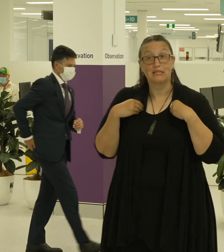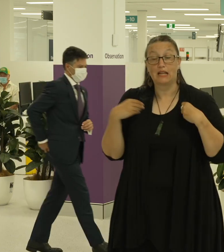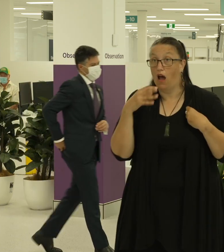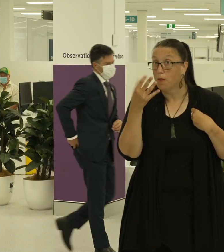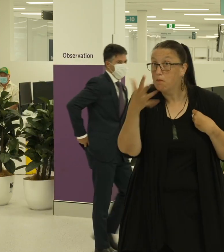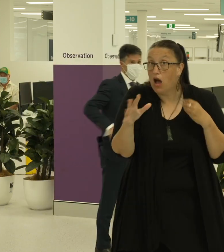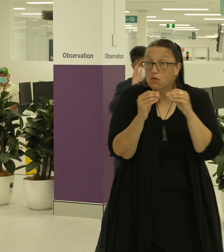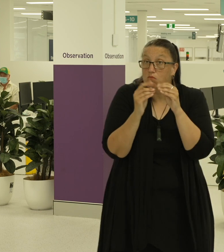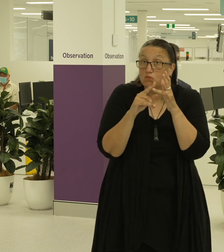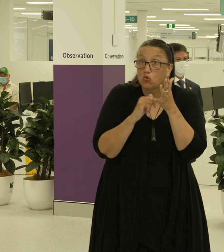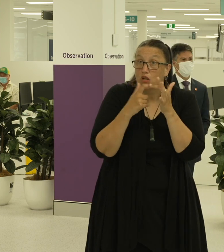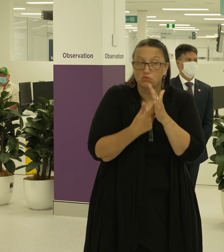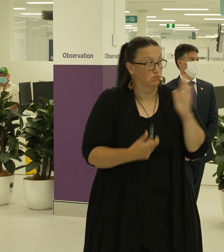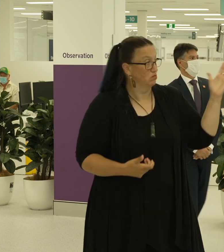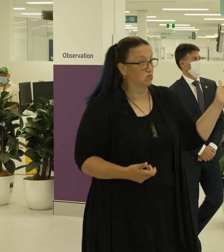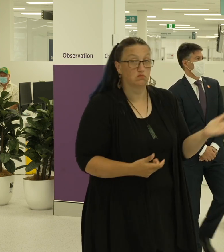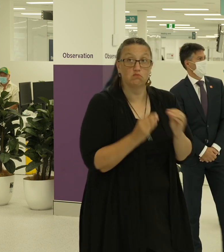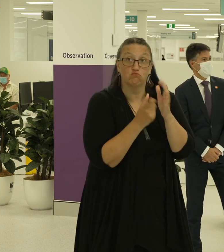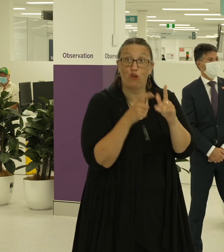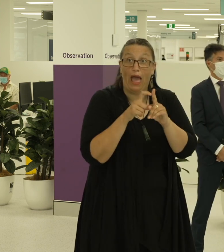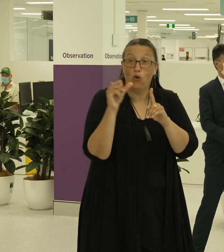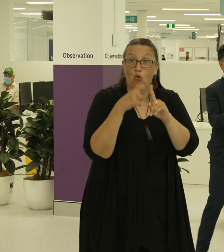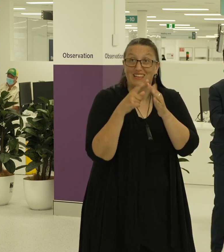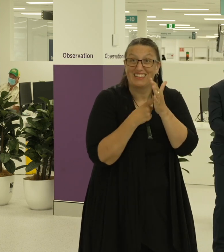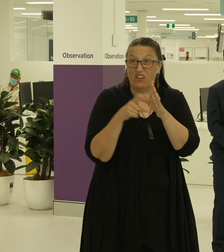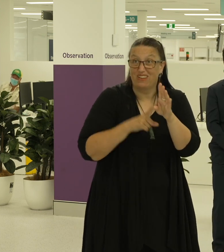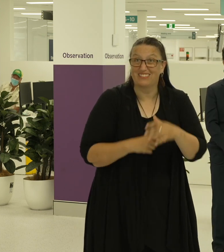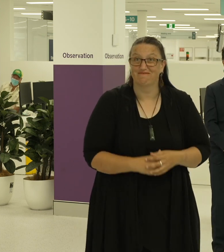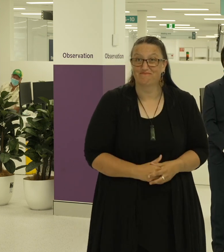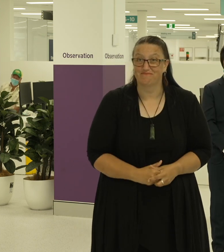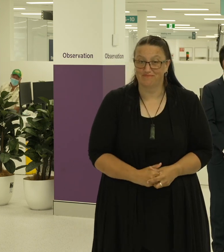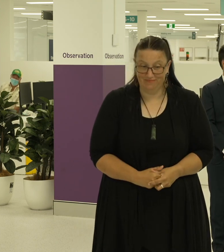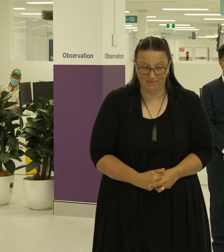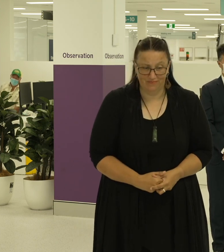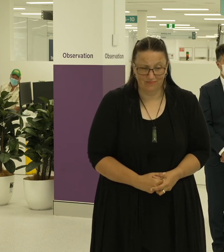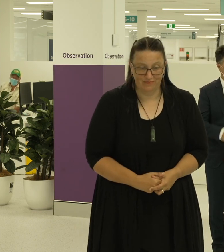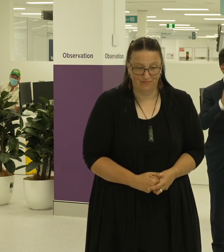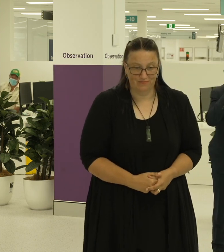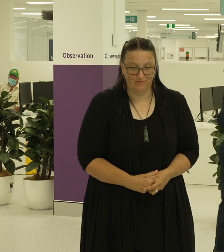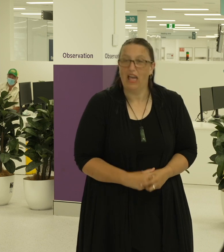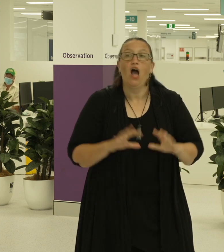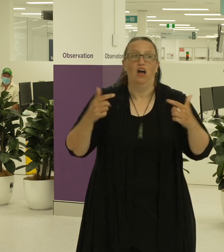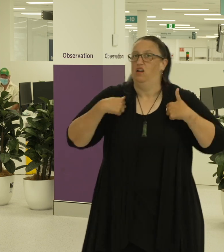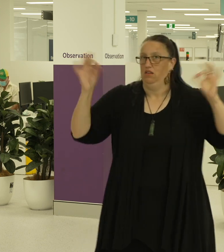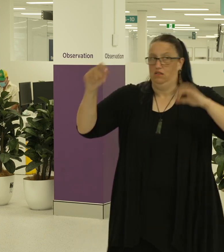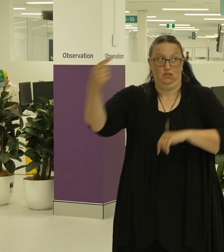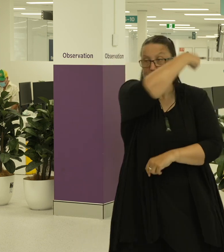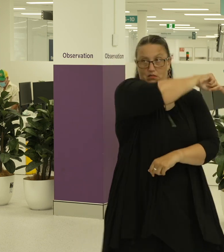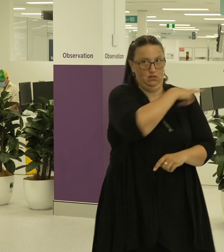had a booster? Brad? Kerry? I'm happy to answer that. Okay, anyone but me. Yeah, thank